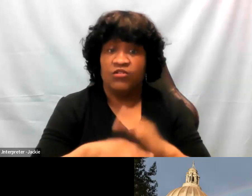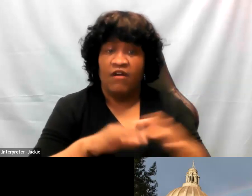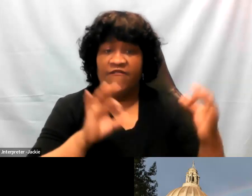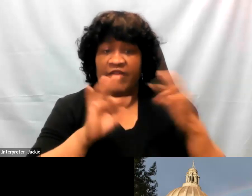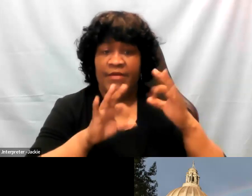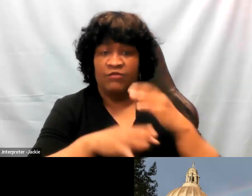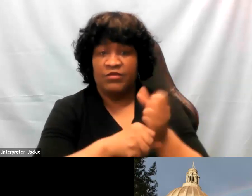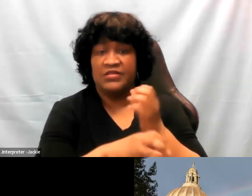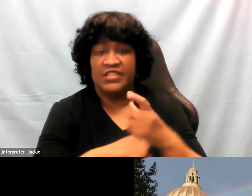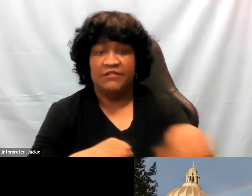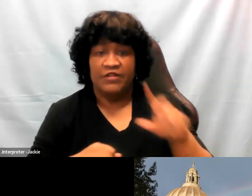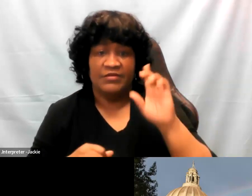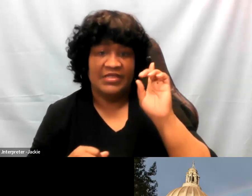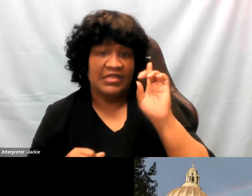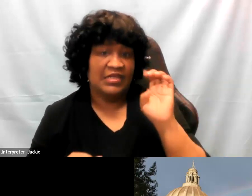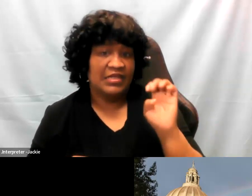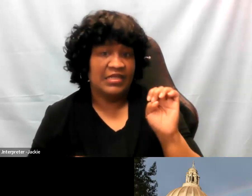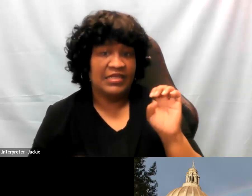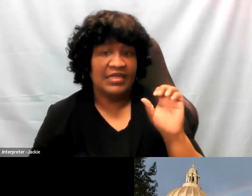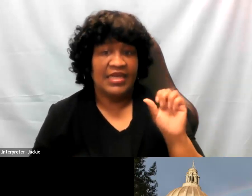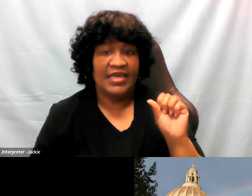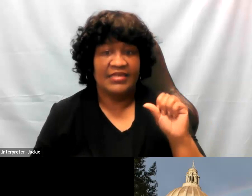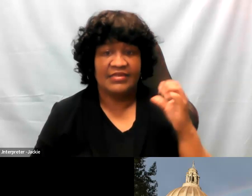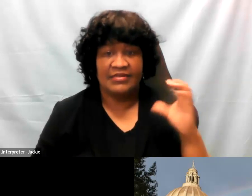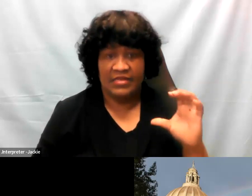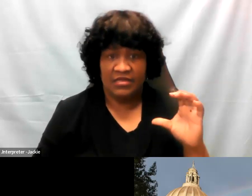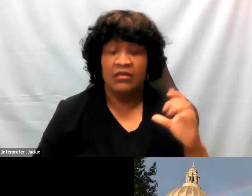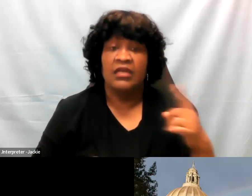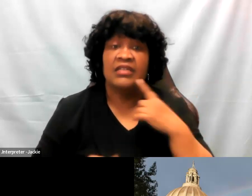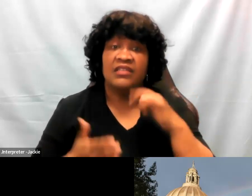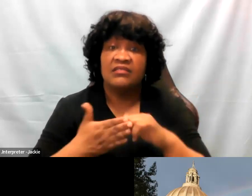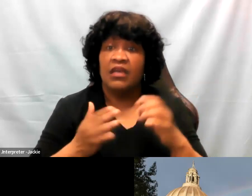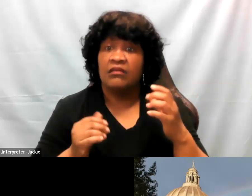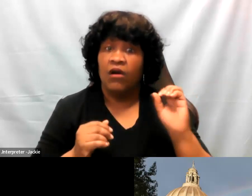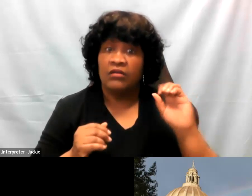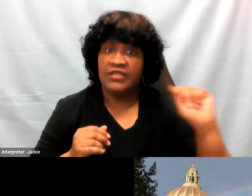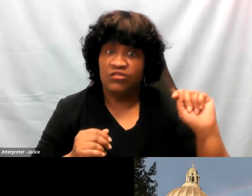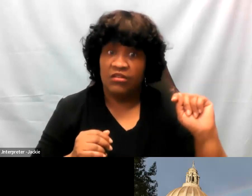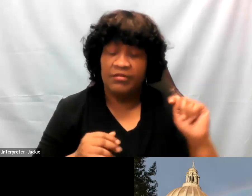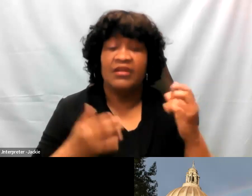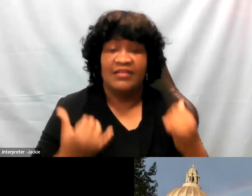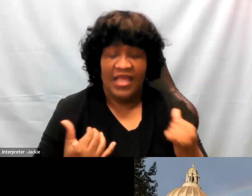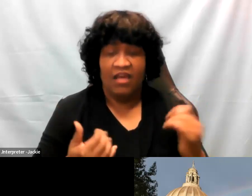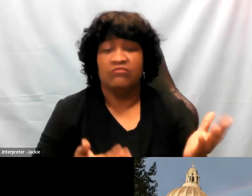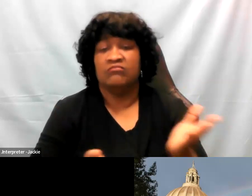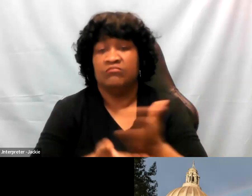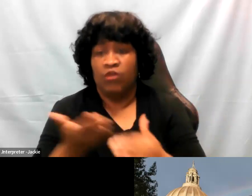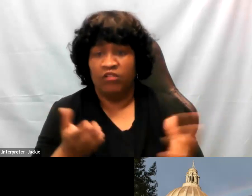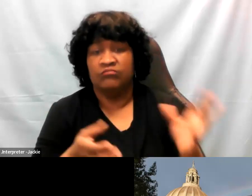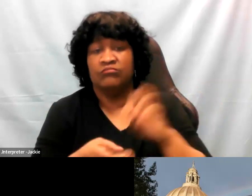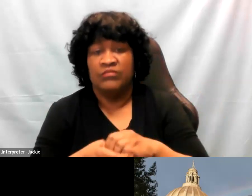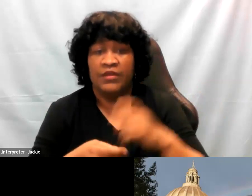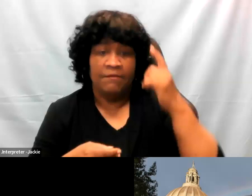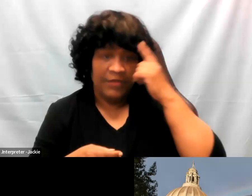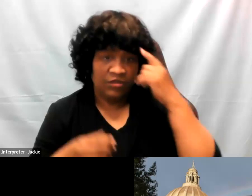we received from DESC, which basically says that occupational therapists are now part of the mental